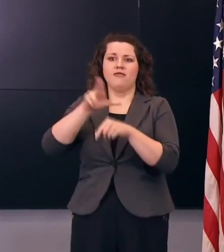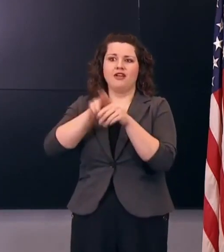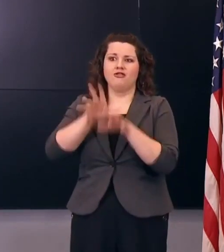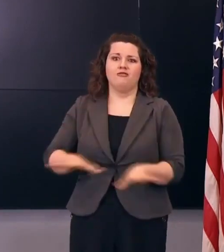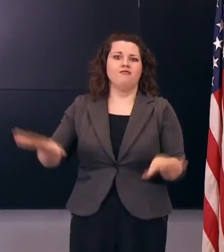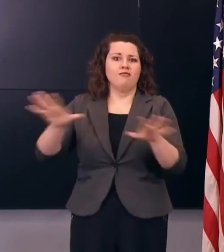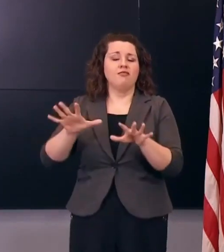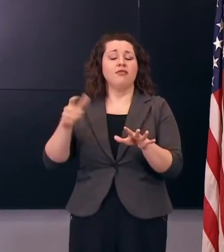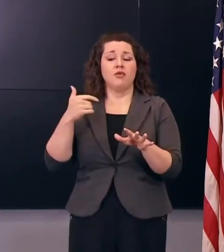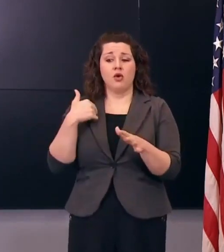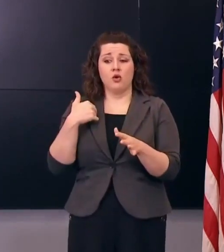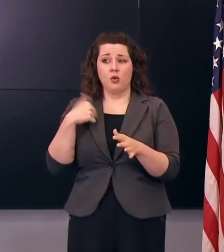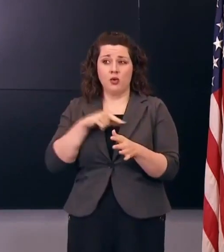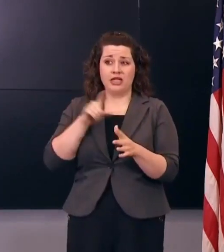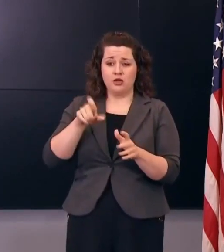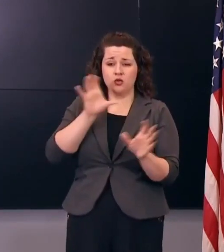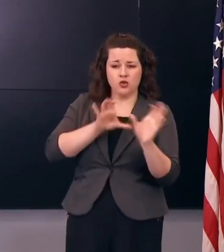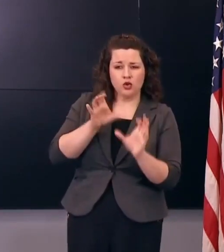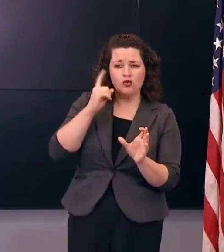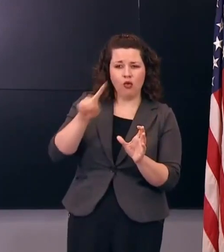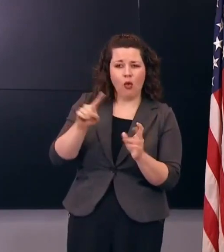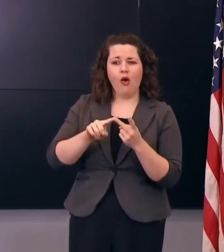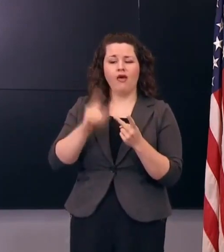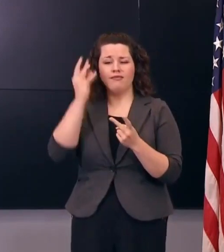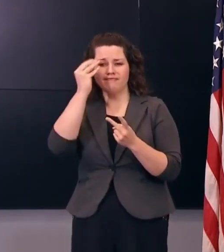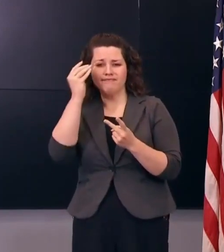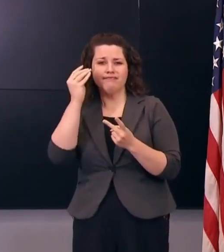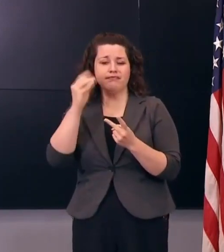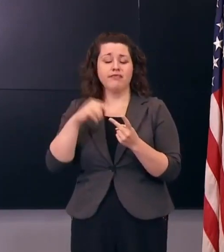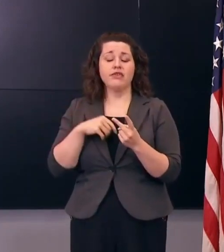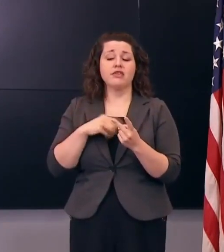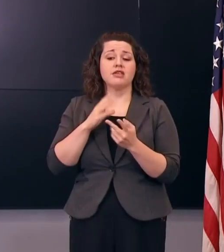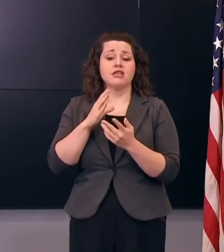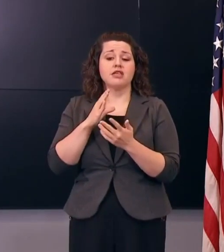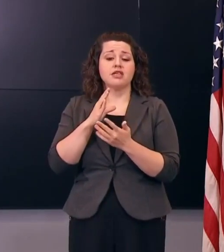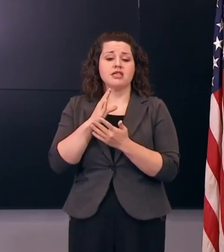to be looking for and taking into consideration some of the